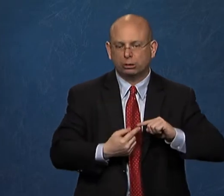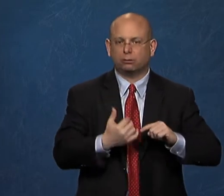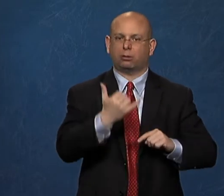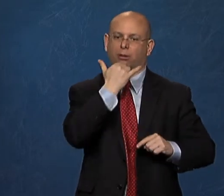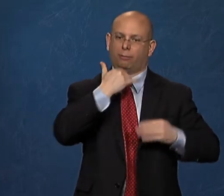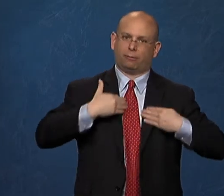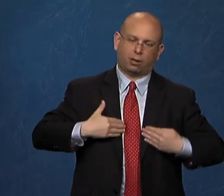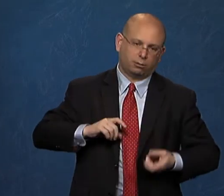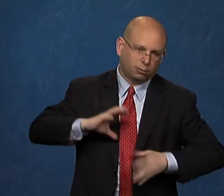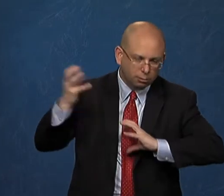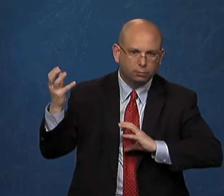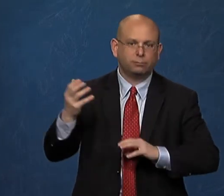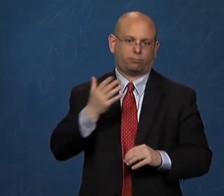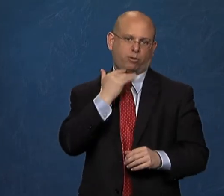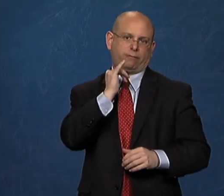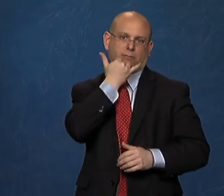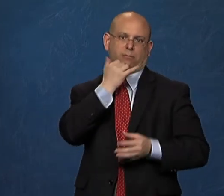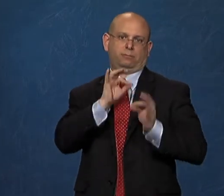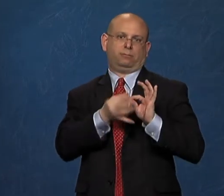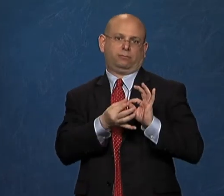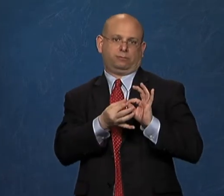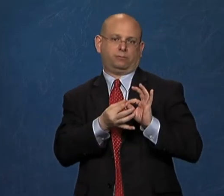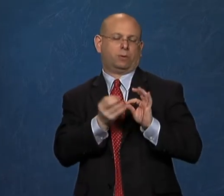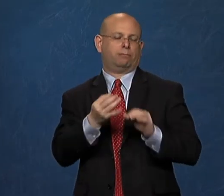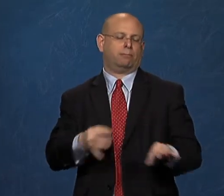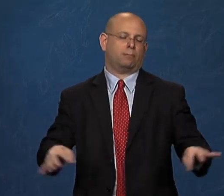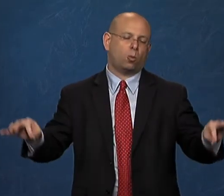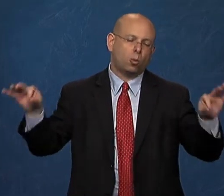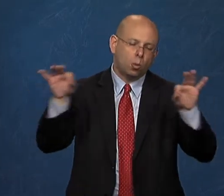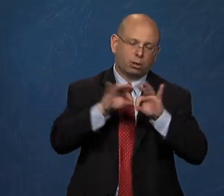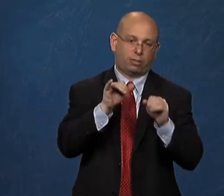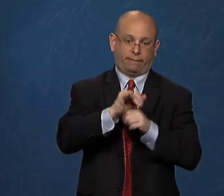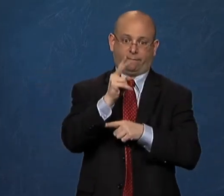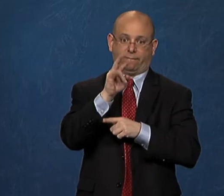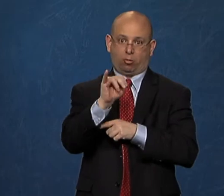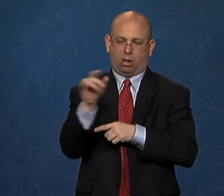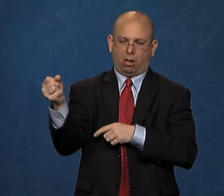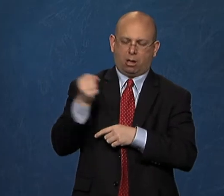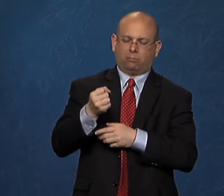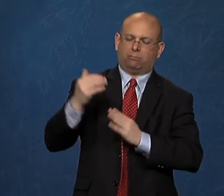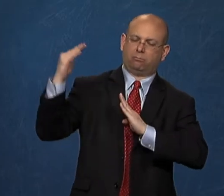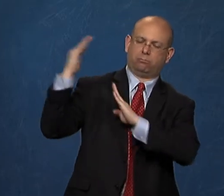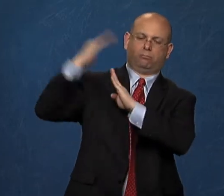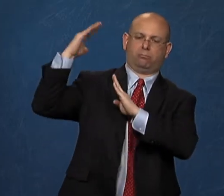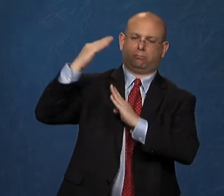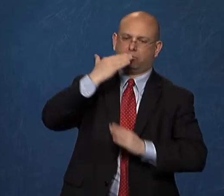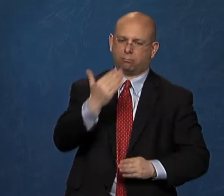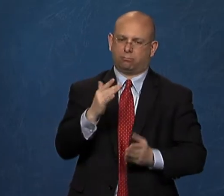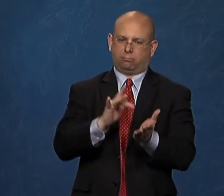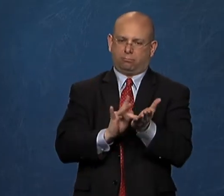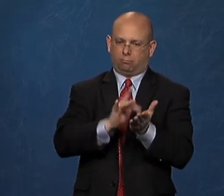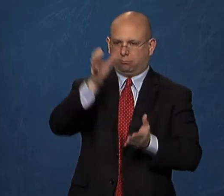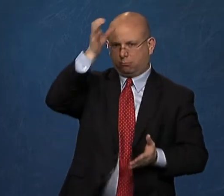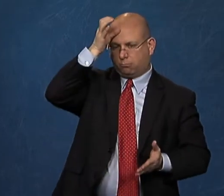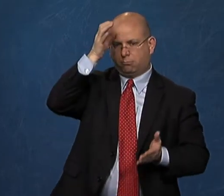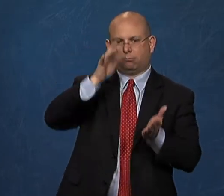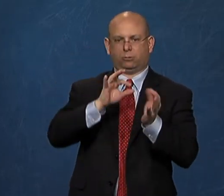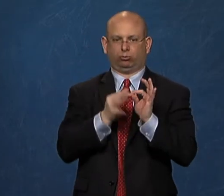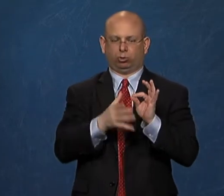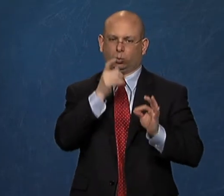or injury or some kind of bodily harm as a result of an inaccurate interpretation. So for this reason, of course, interpreters in this setting